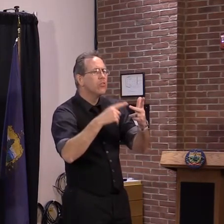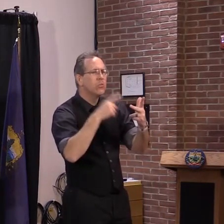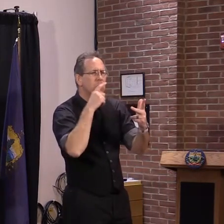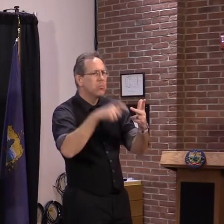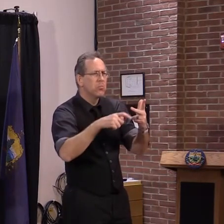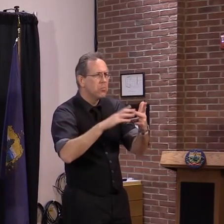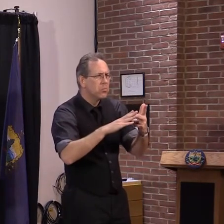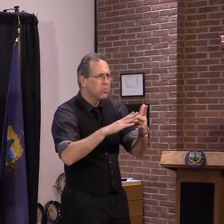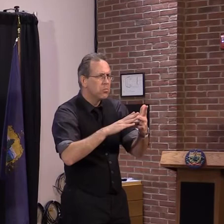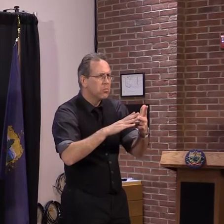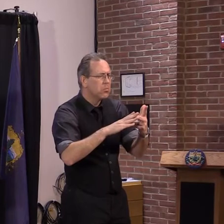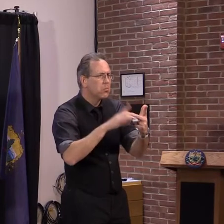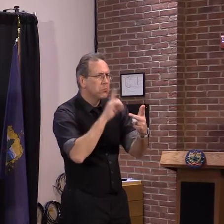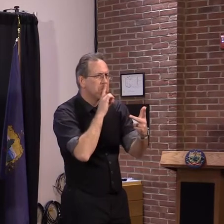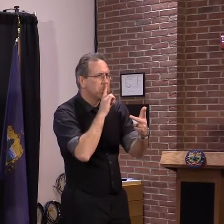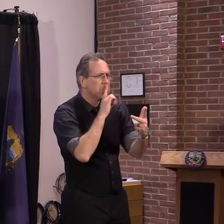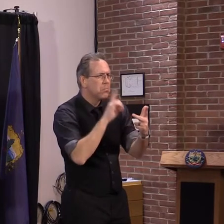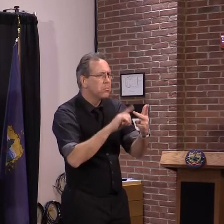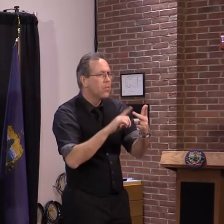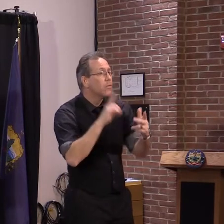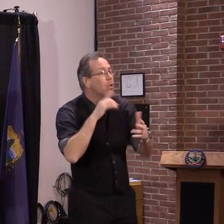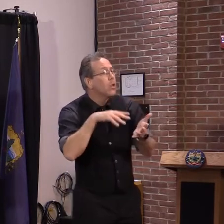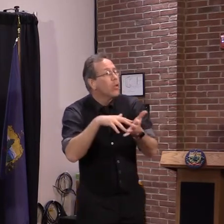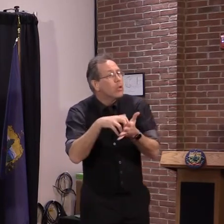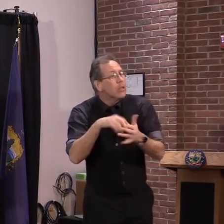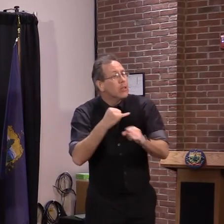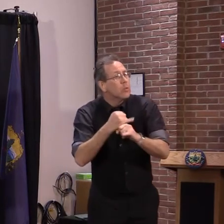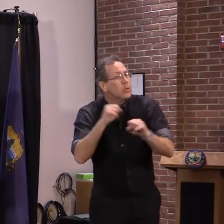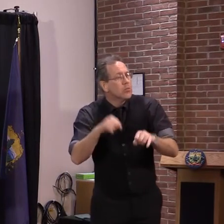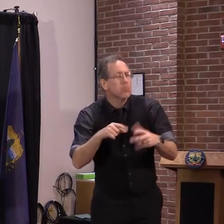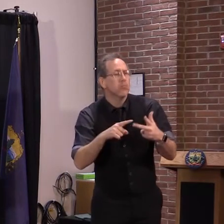group. Okay, thank you very much.